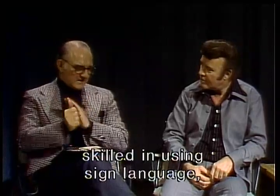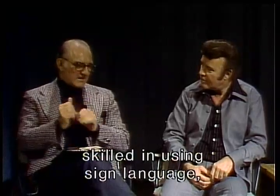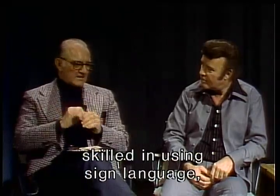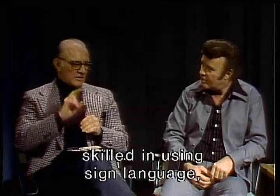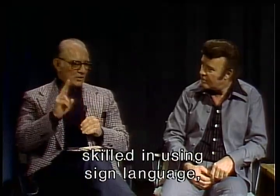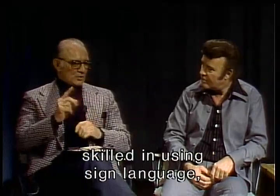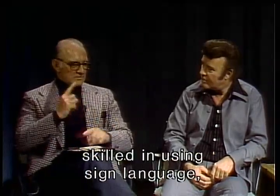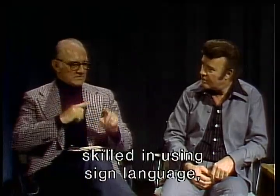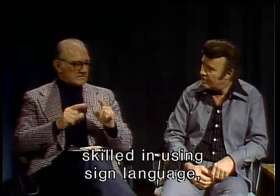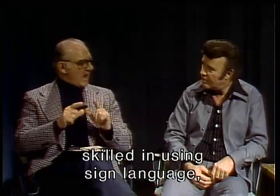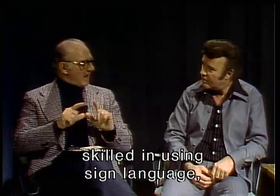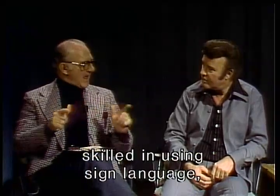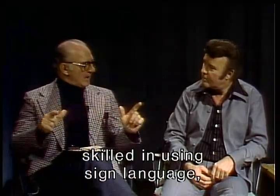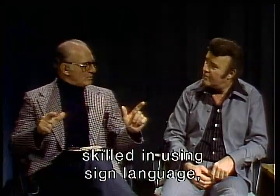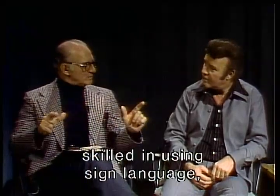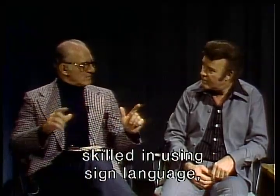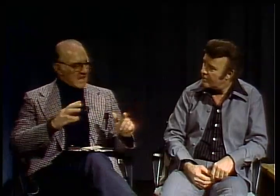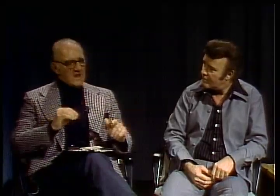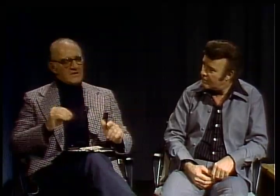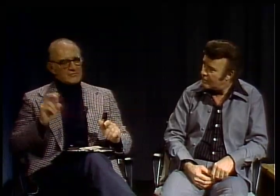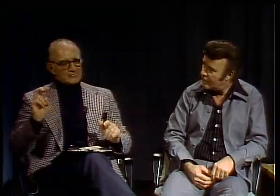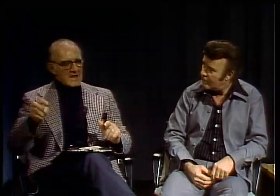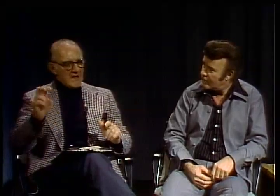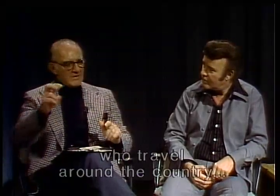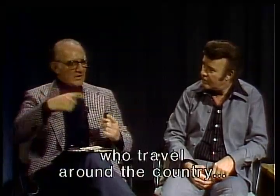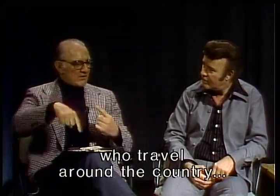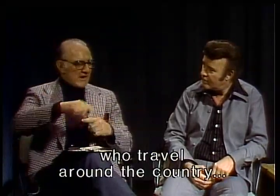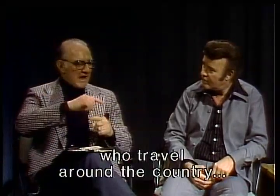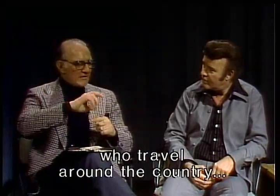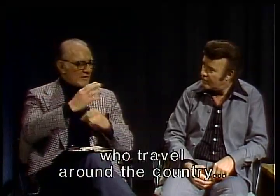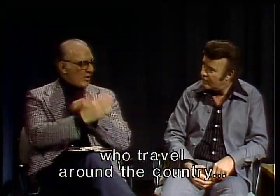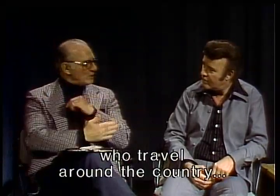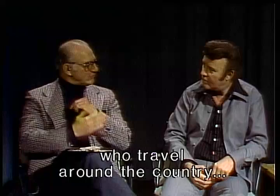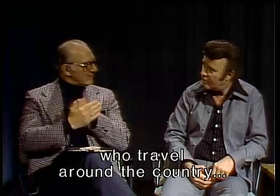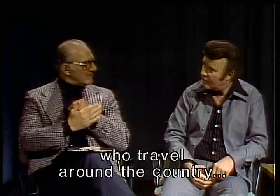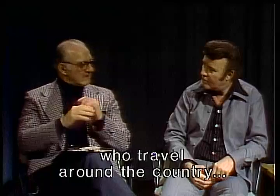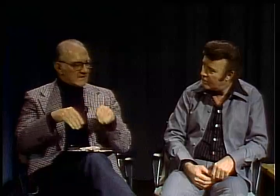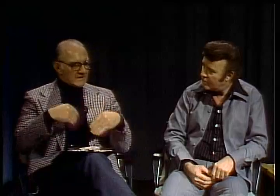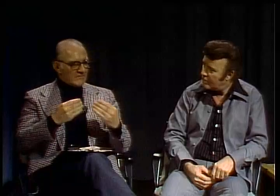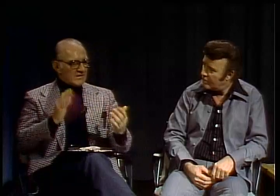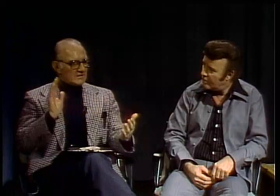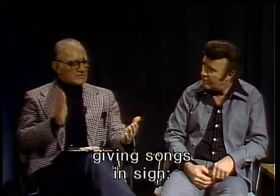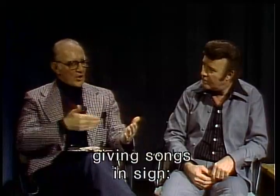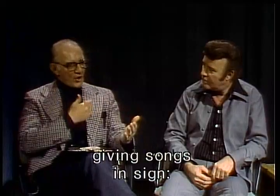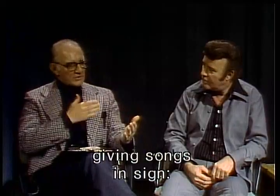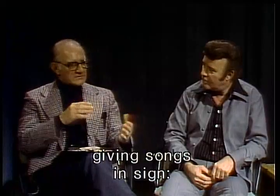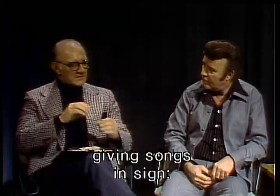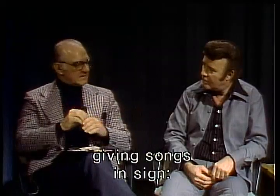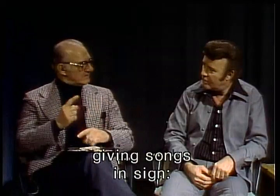skilled in using sign language, and travel around the country giving songs and